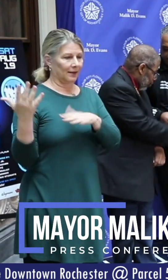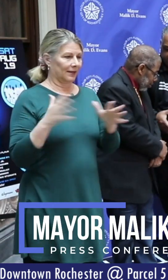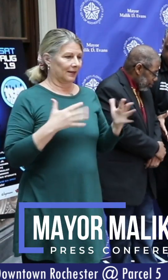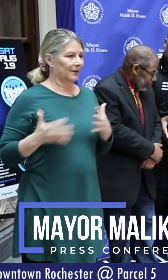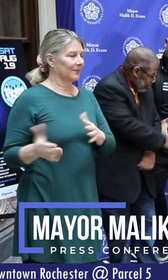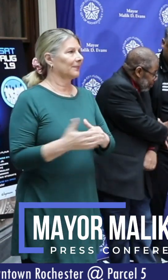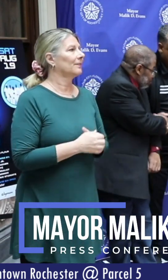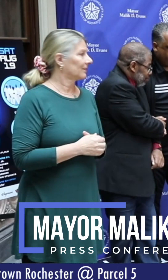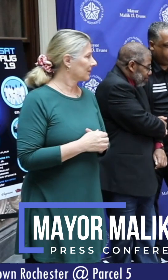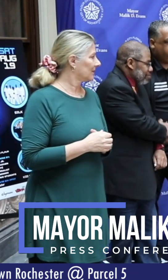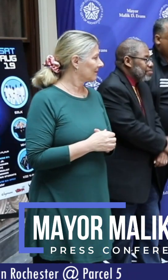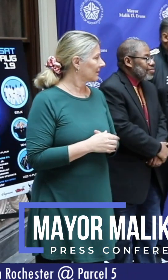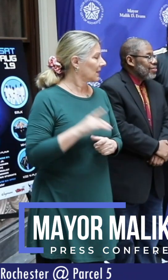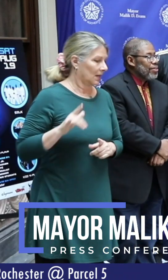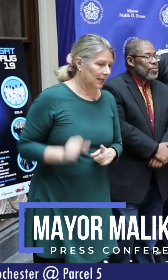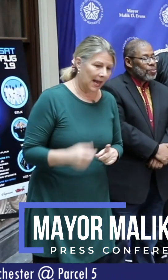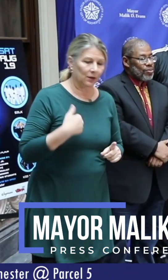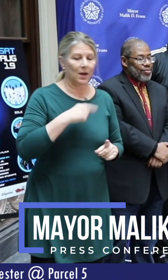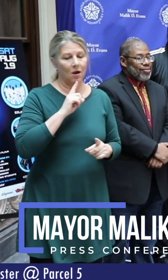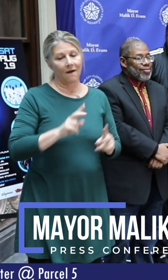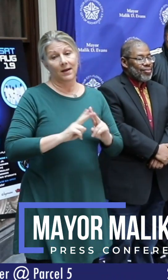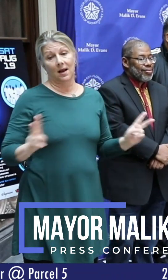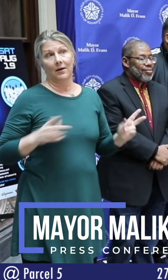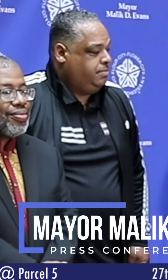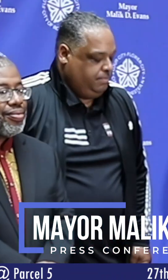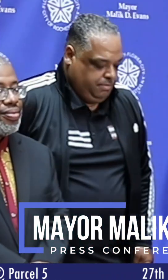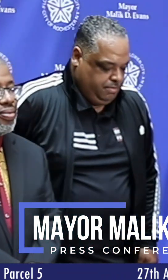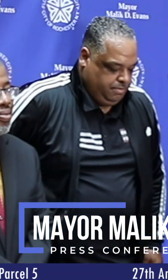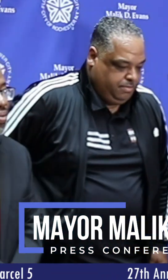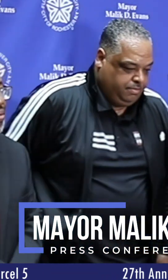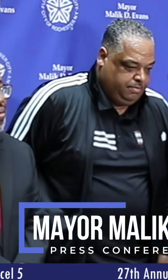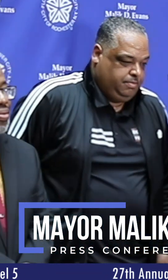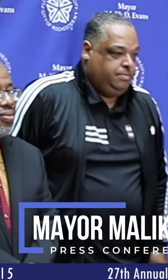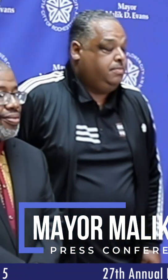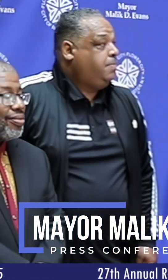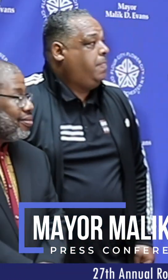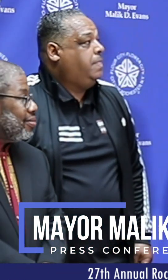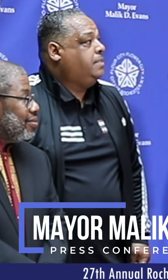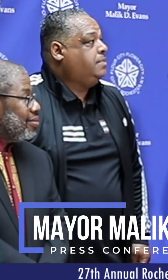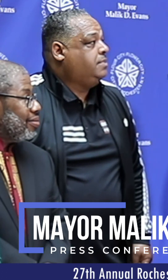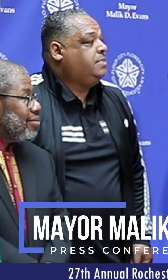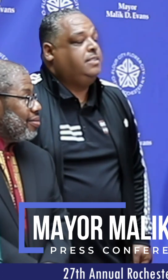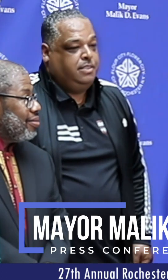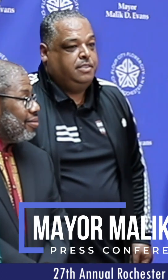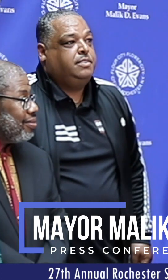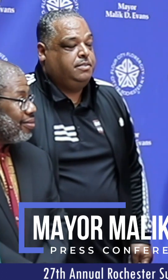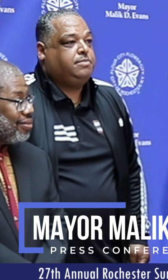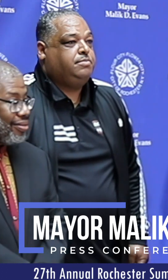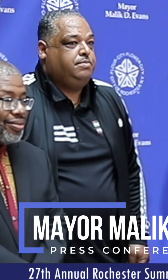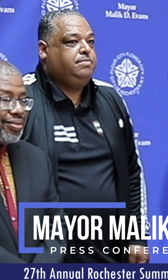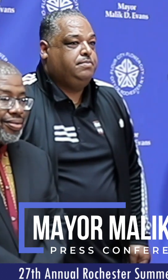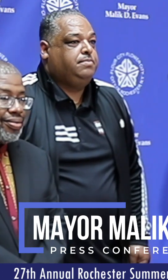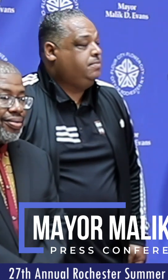so we are extremely excited. Big Daddy Kane, by the way, ladies and gentlemen, is my favorite hip hop artist. We're